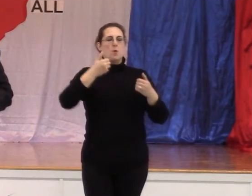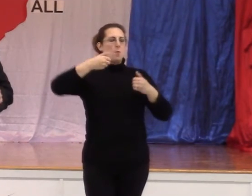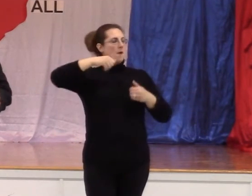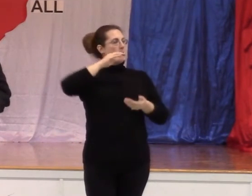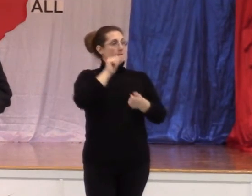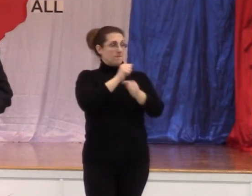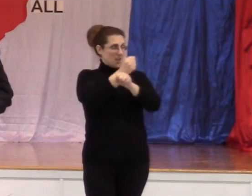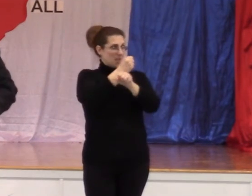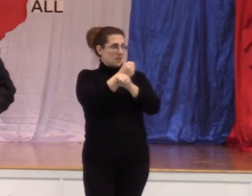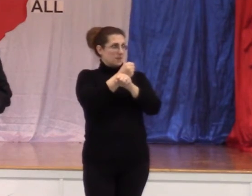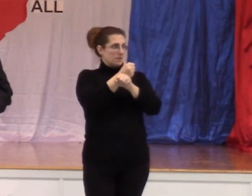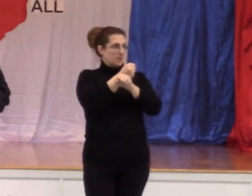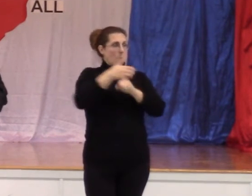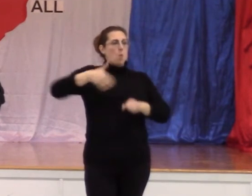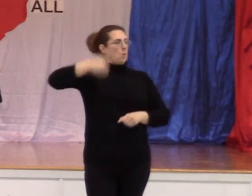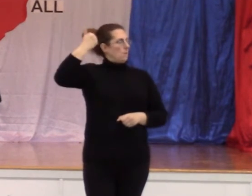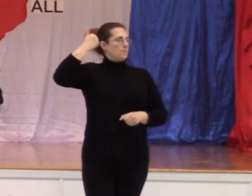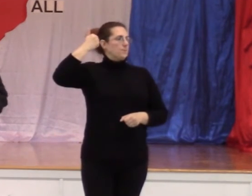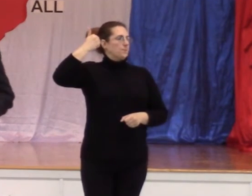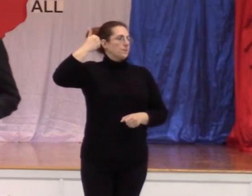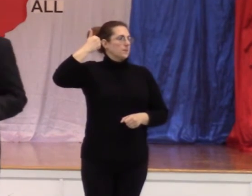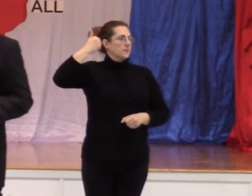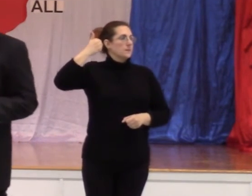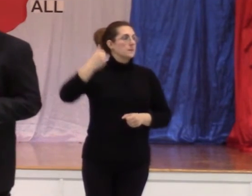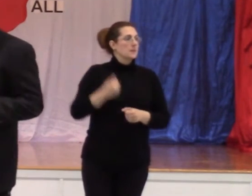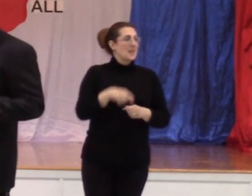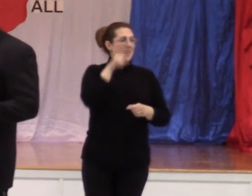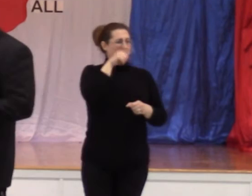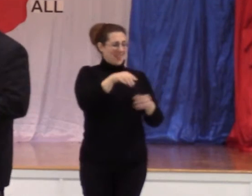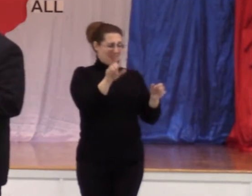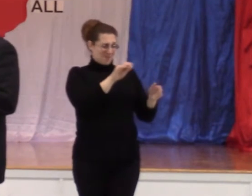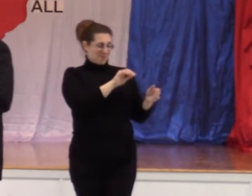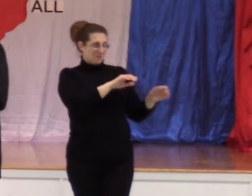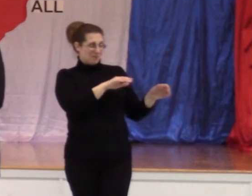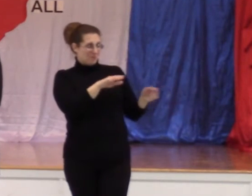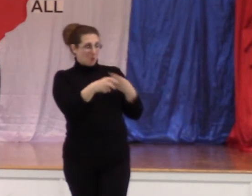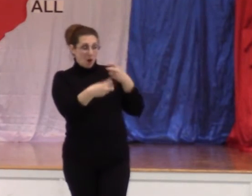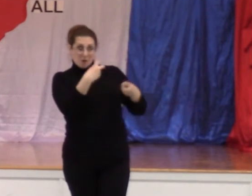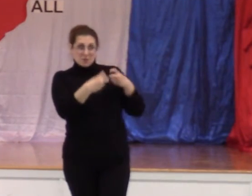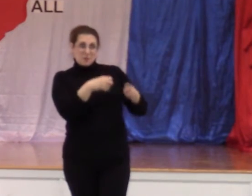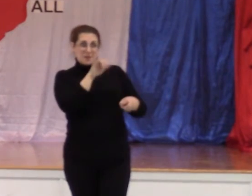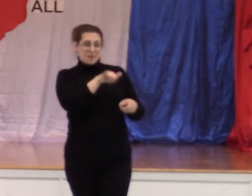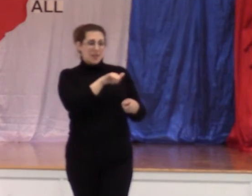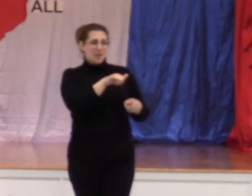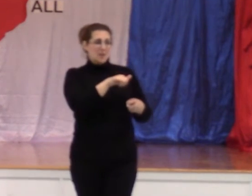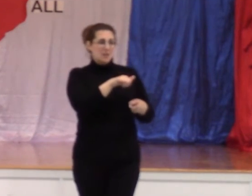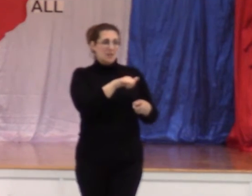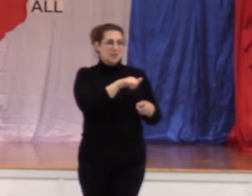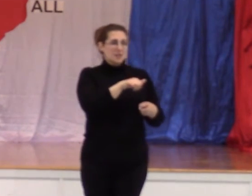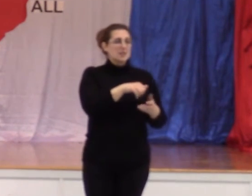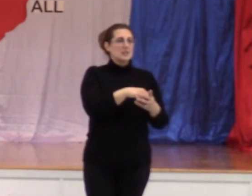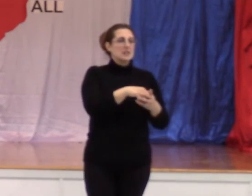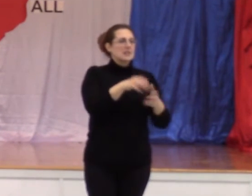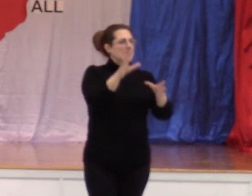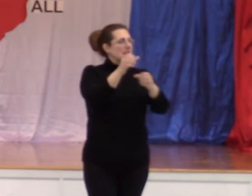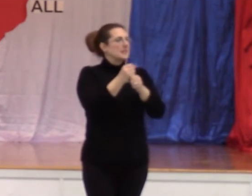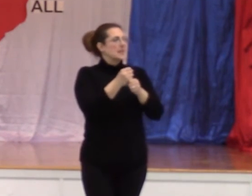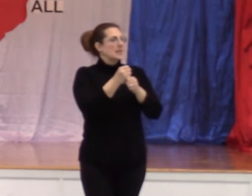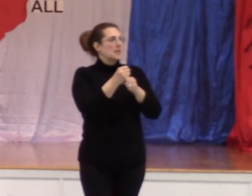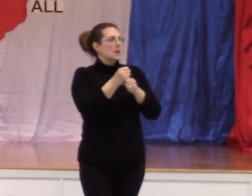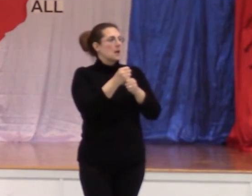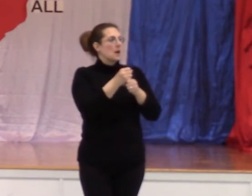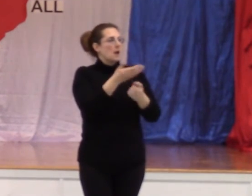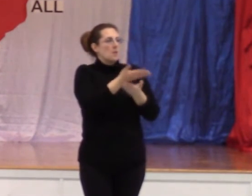All right. The fundamental problem of the Radical Reformation is that they take the means of grace